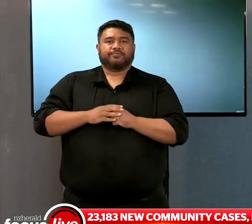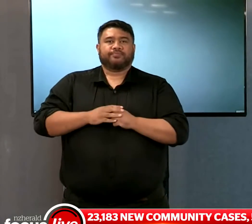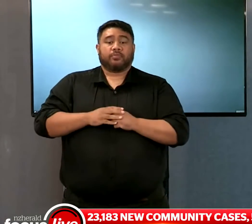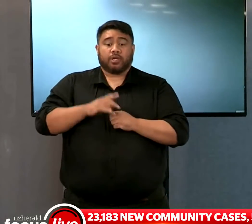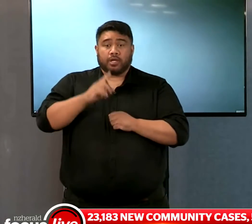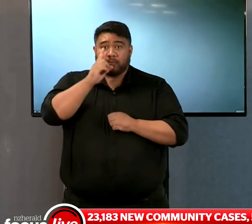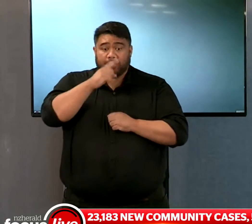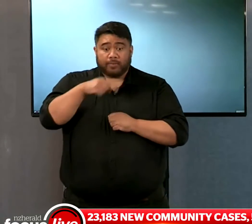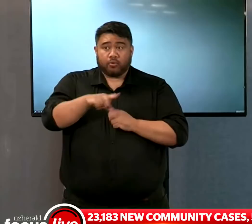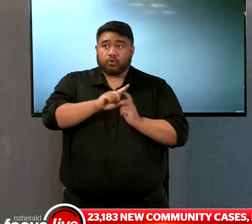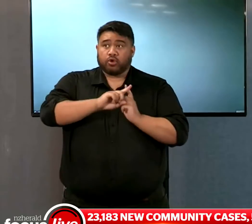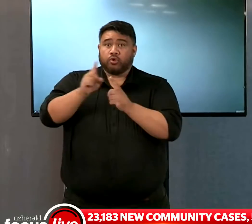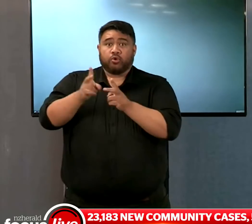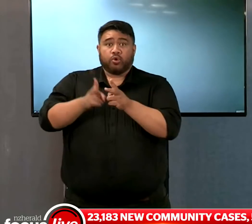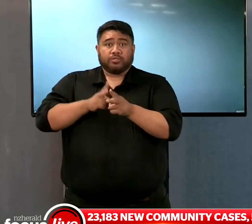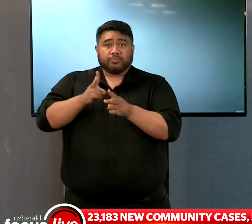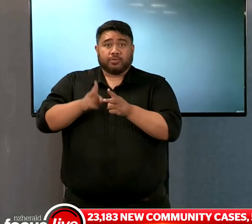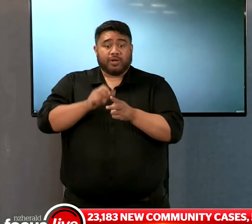have had a booster